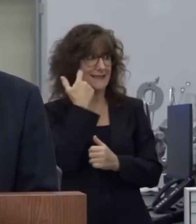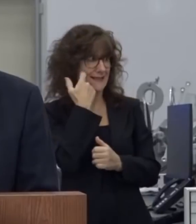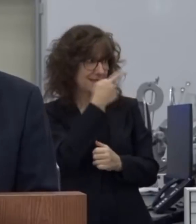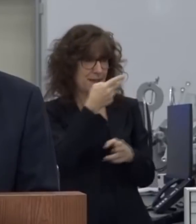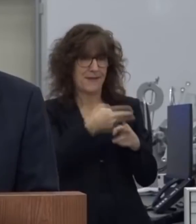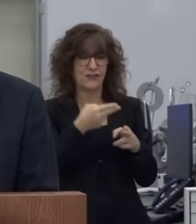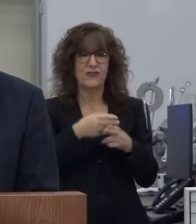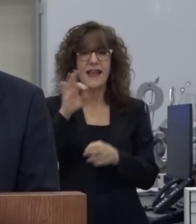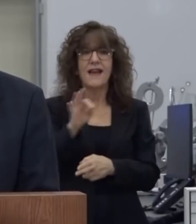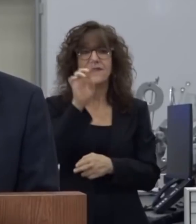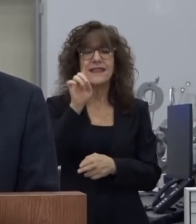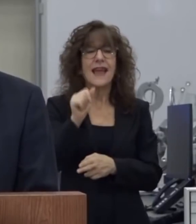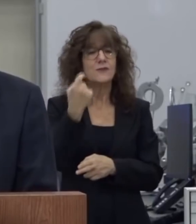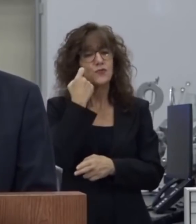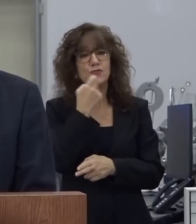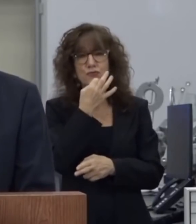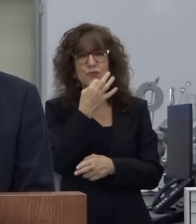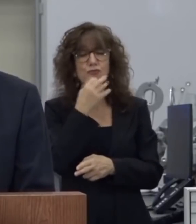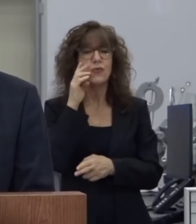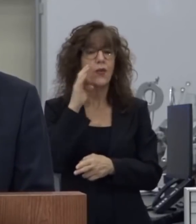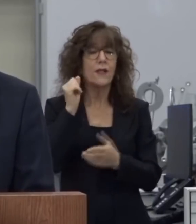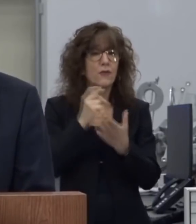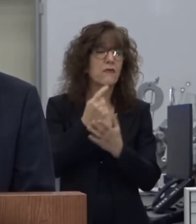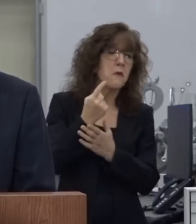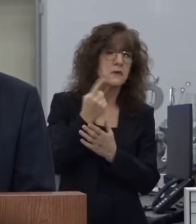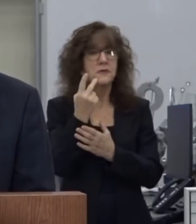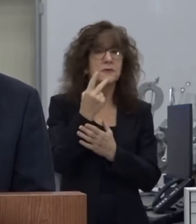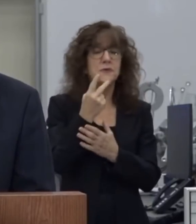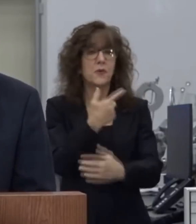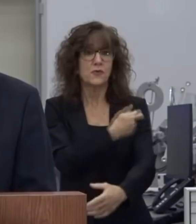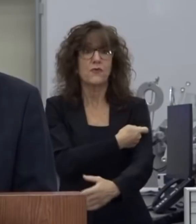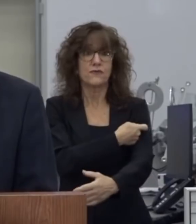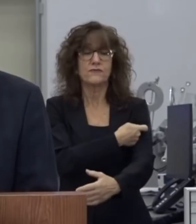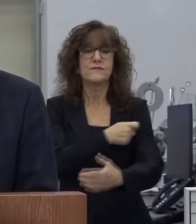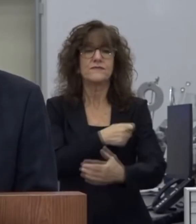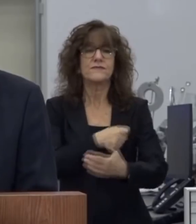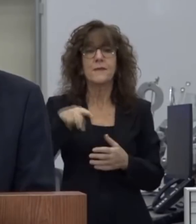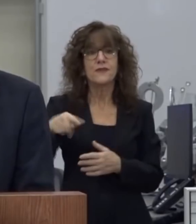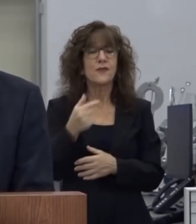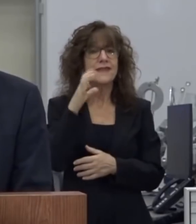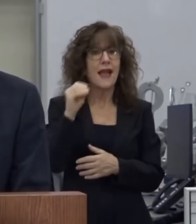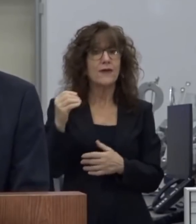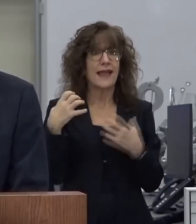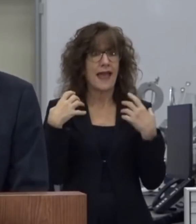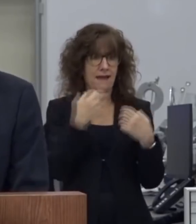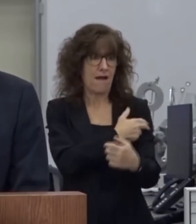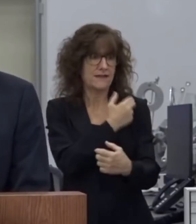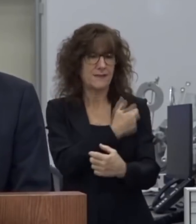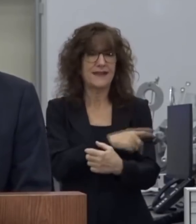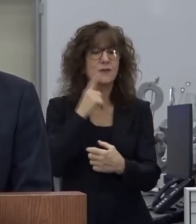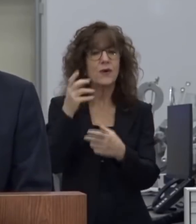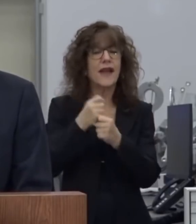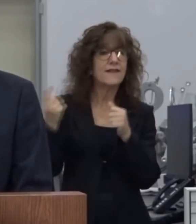FDA is on the verge of approving 1 or more COVID vaccines. Prince George's County and its health systems are expected to get our